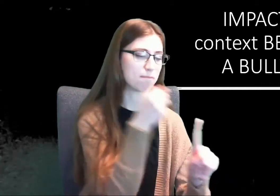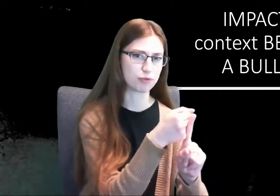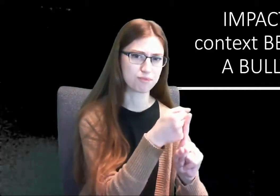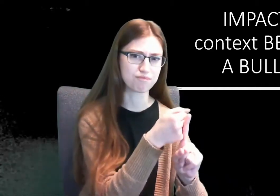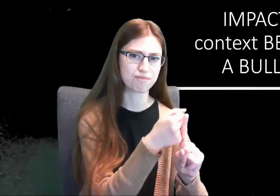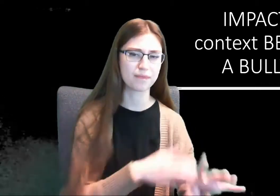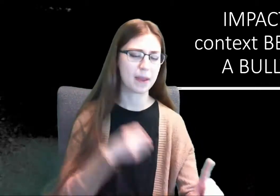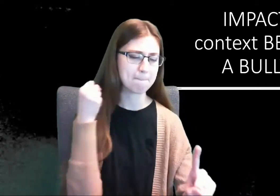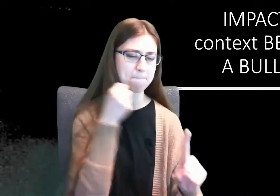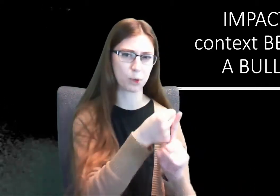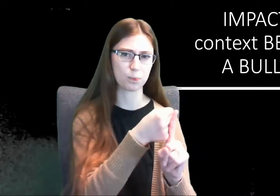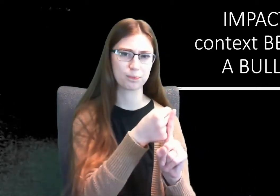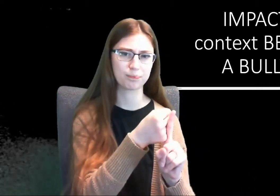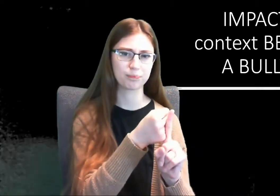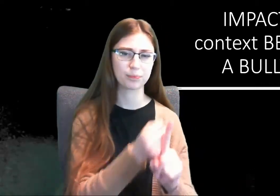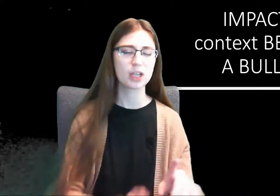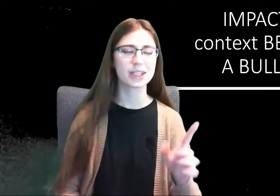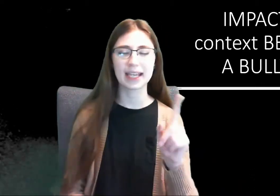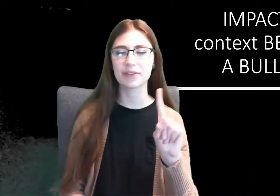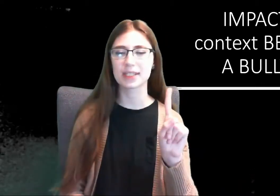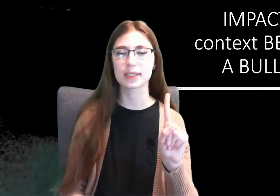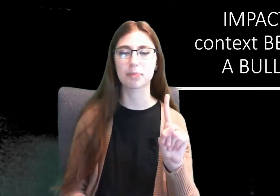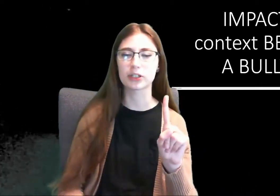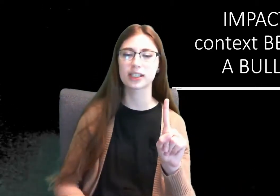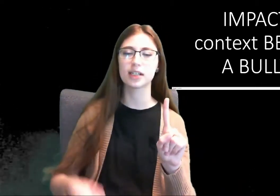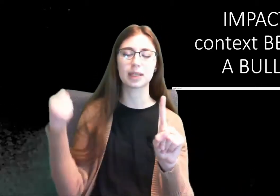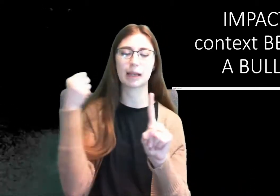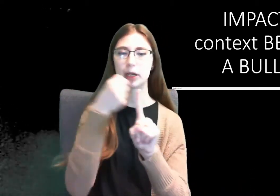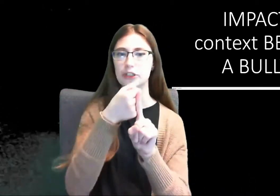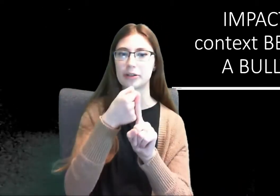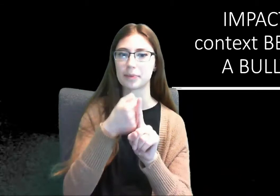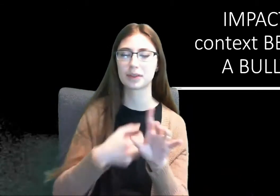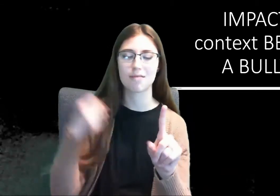Boom. Boom. So like if this was a person, it'd be like punching them.